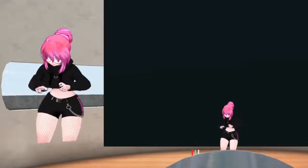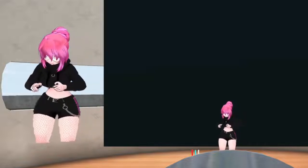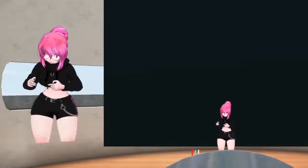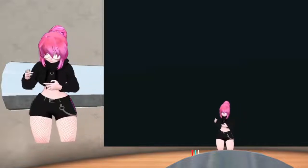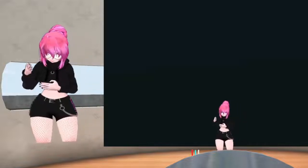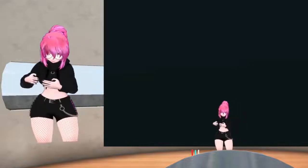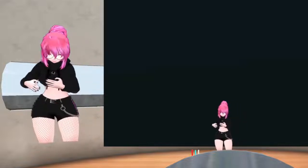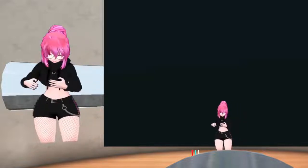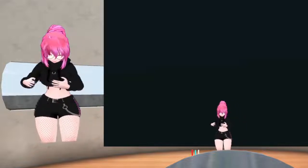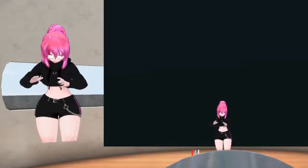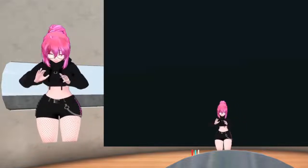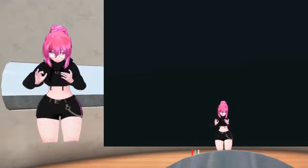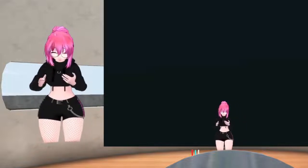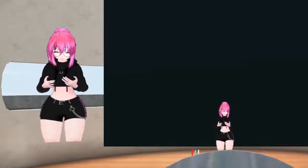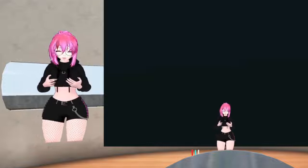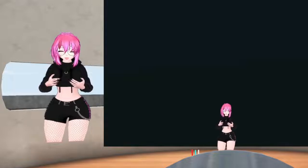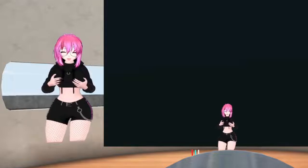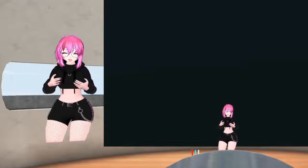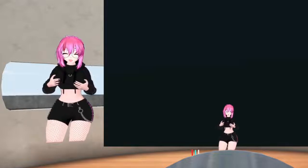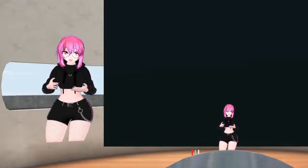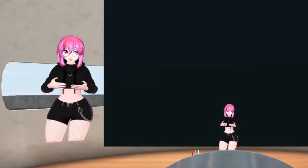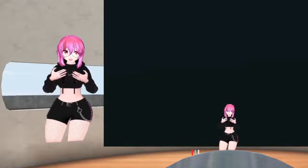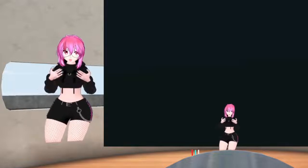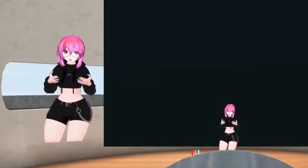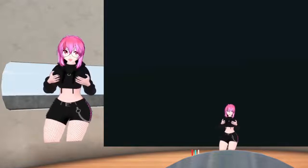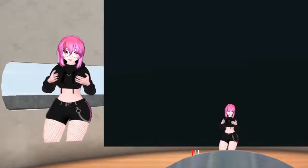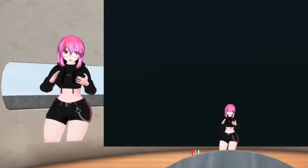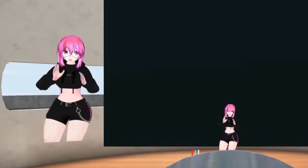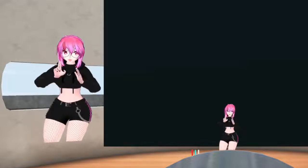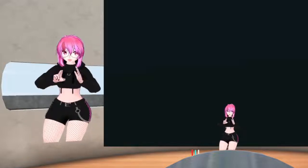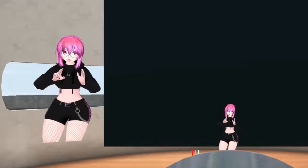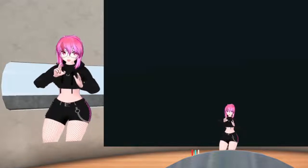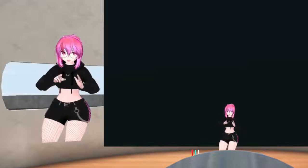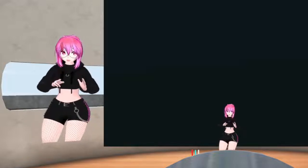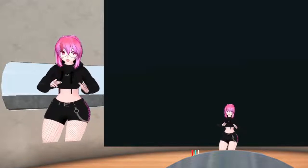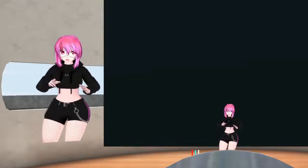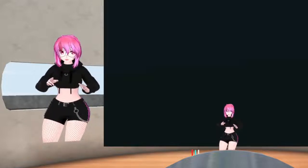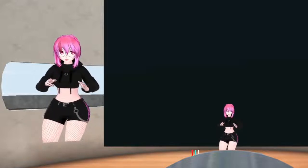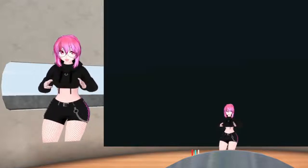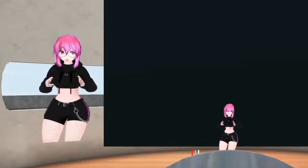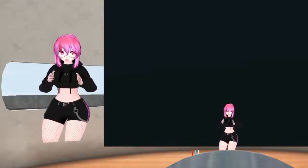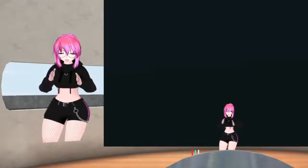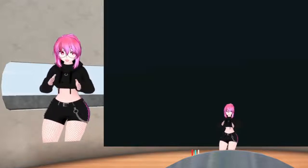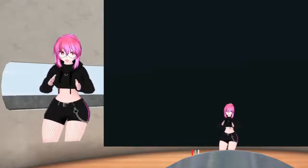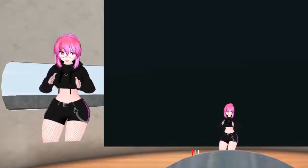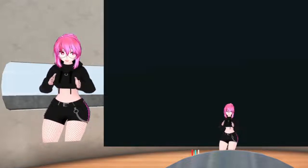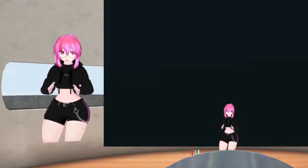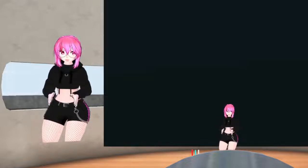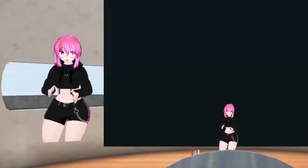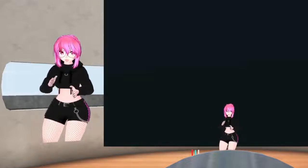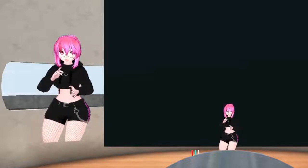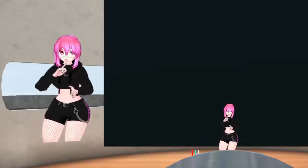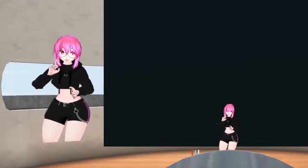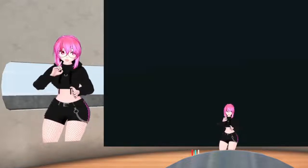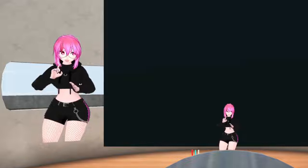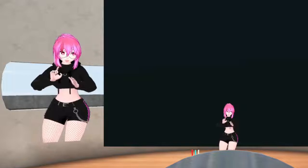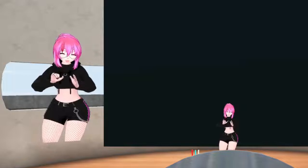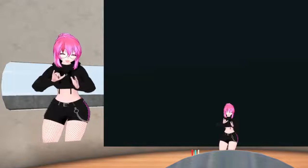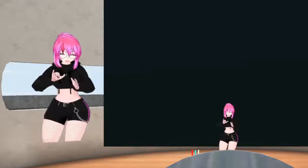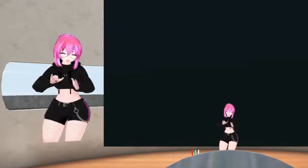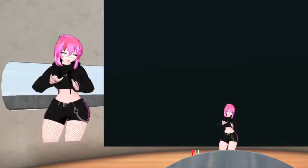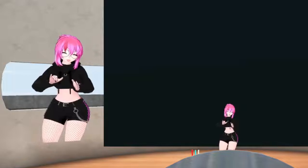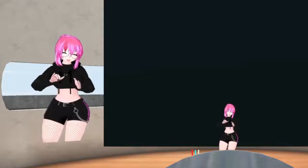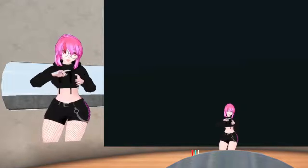And then also at the end of this class, I will be posting a link to a video. And it's a person, a deaf